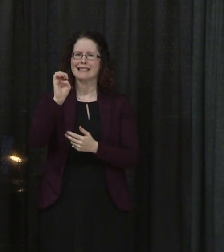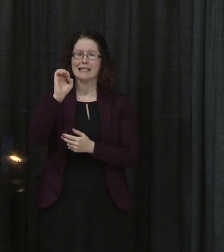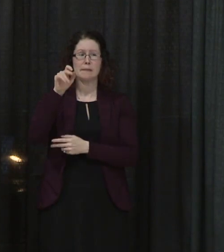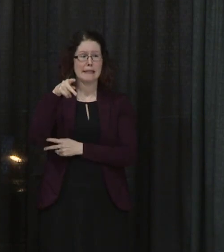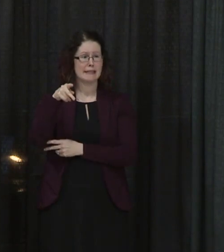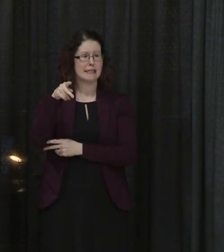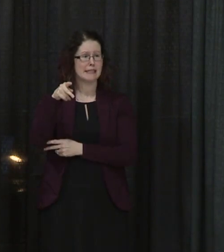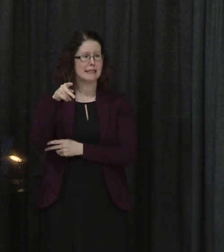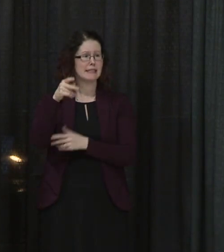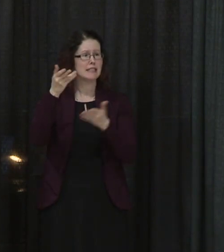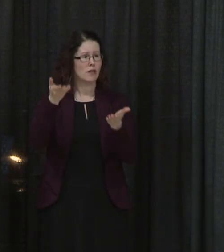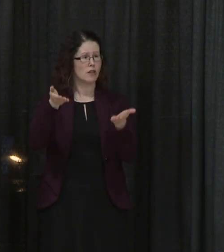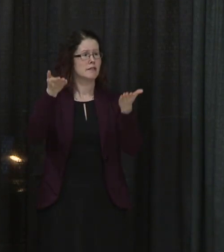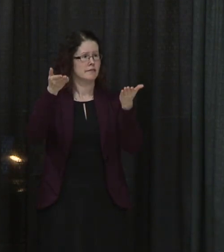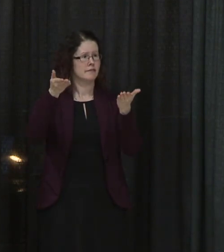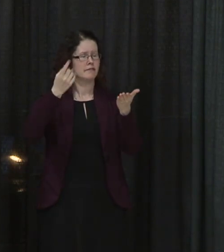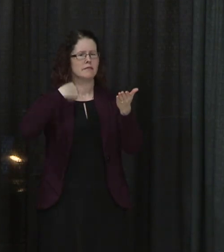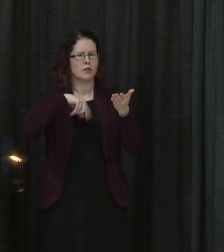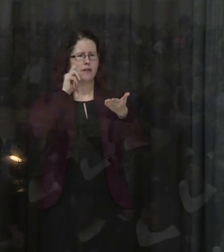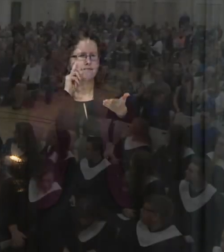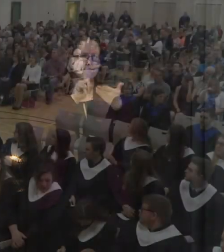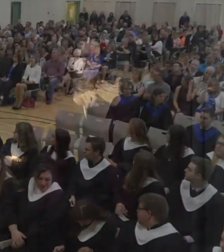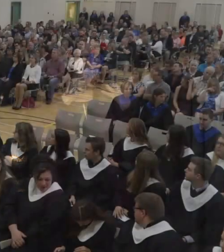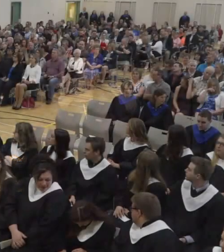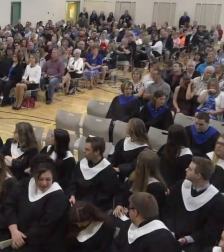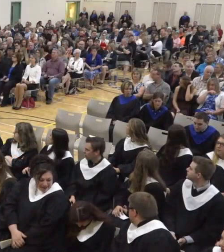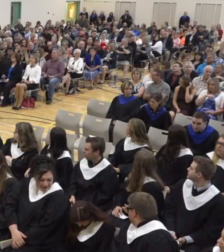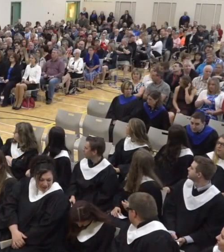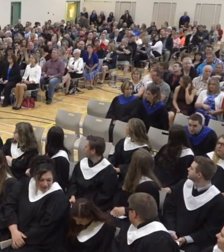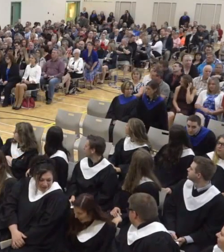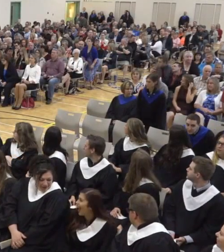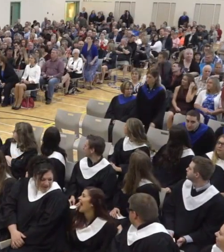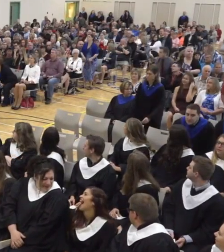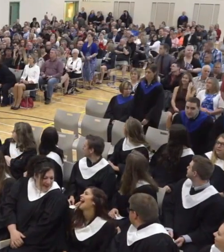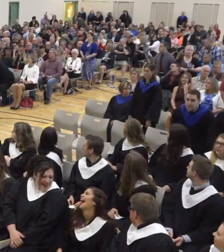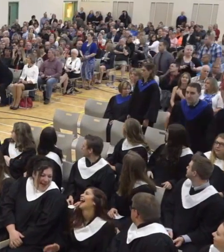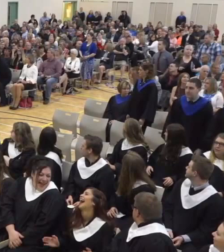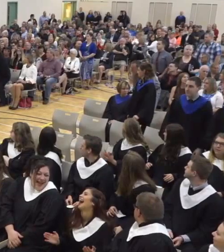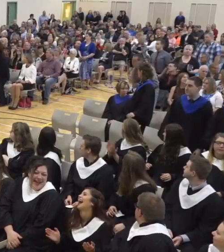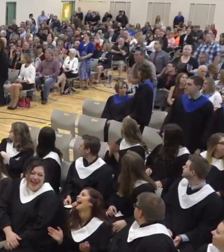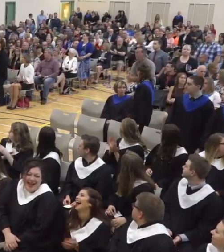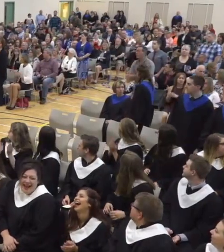you please now stand to be recognized?